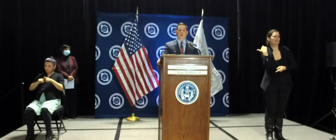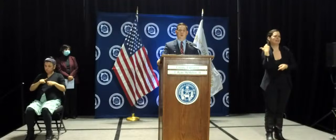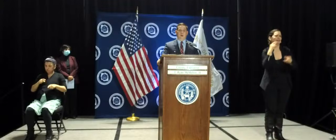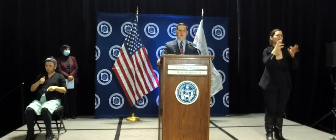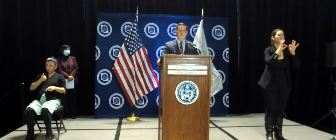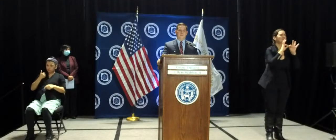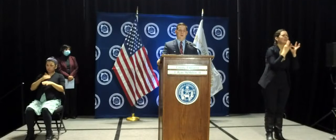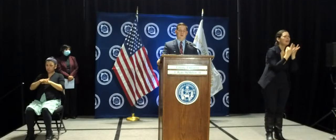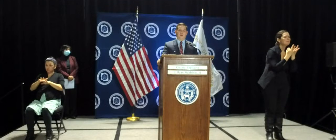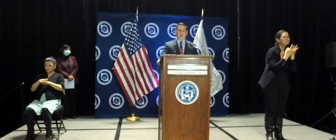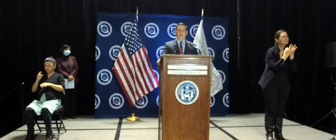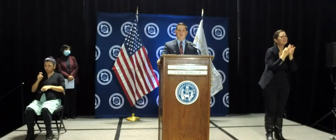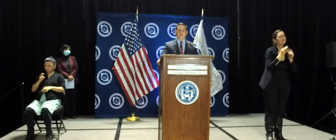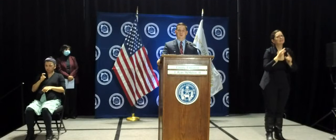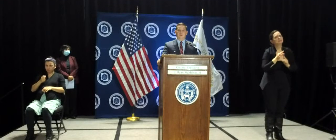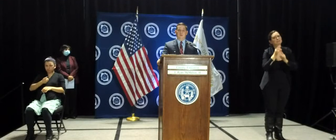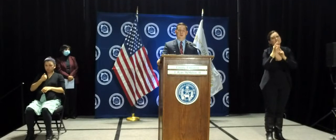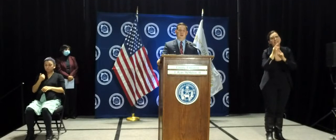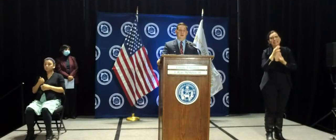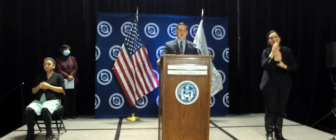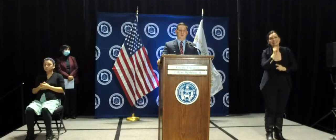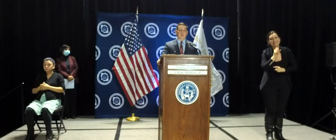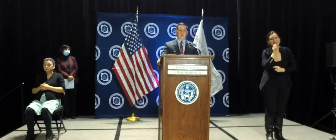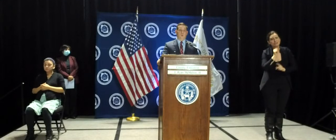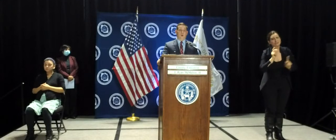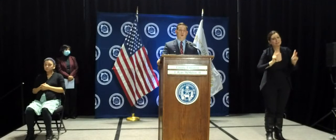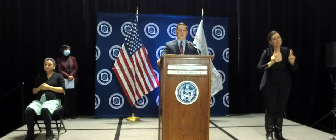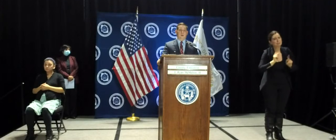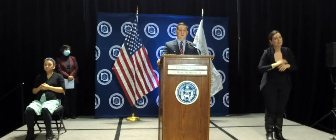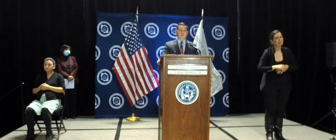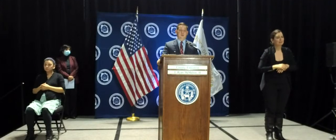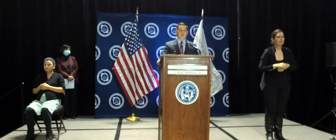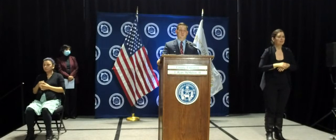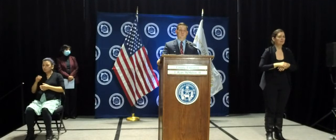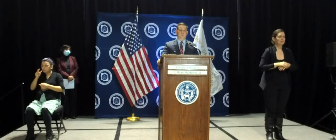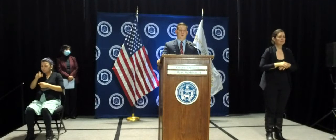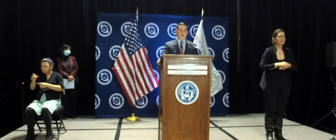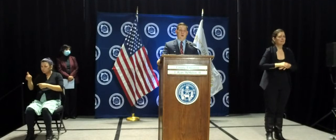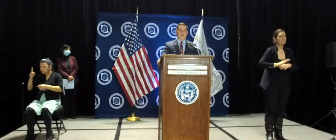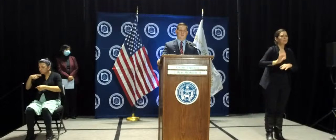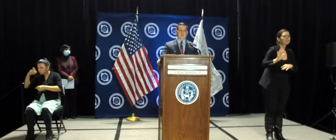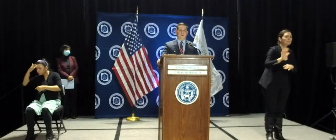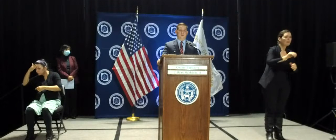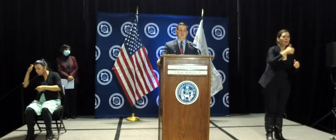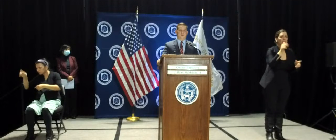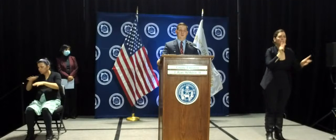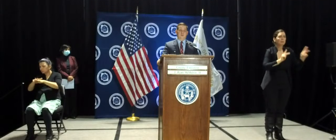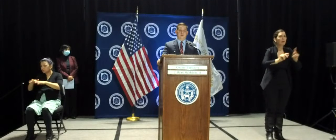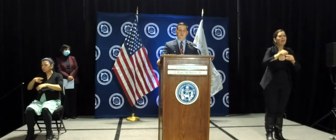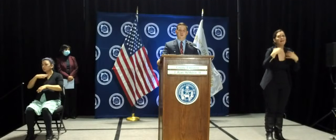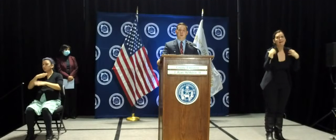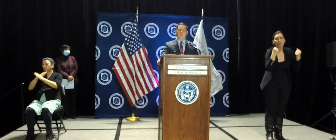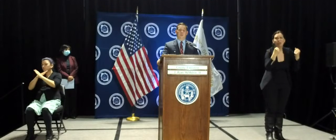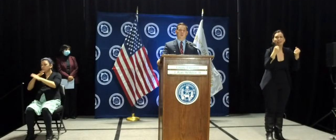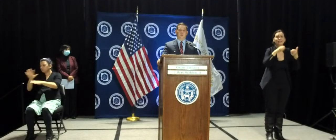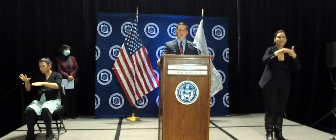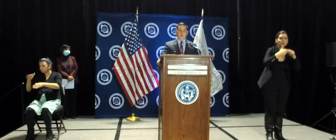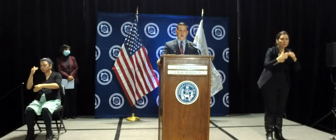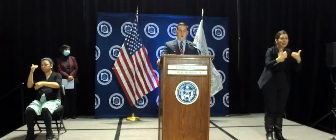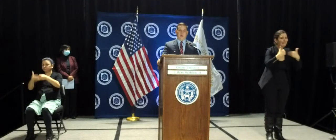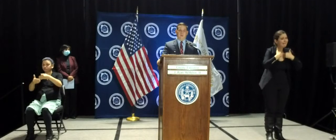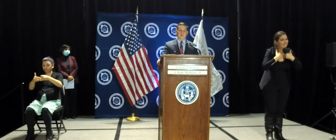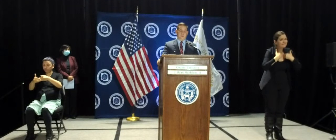who have underlying conditions and who are seniors, because the virus has been